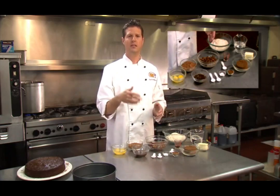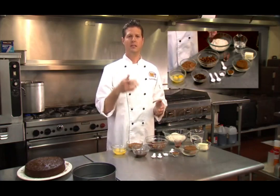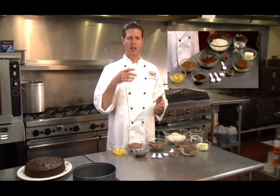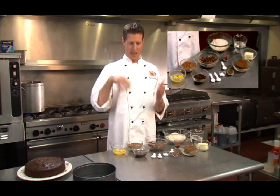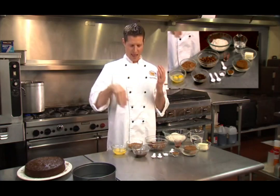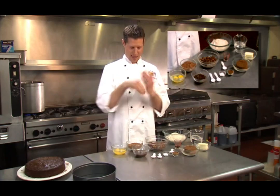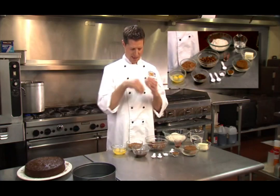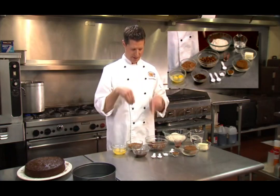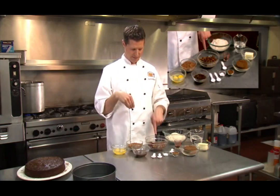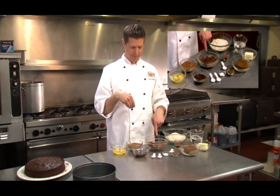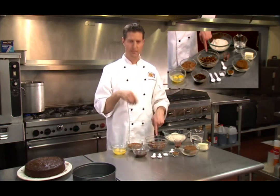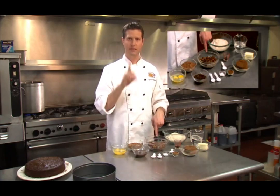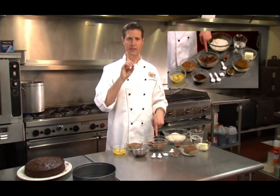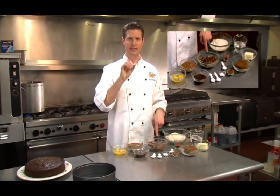Add pitted chopped dates.